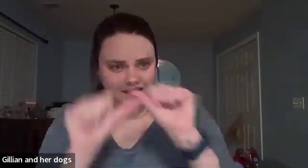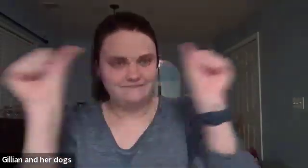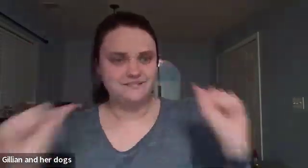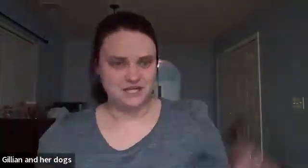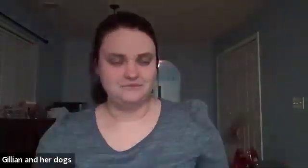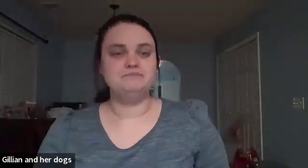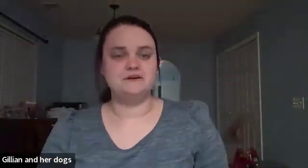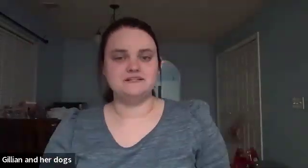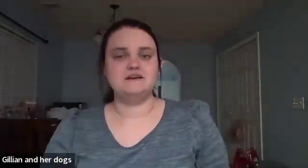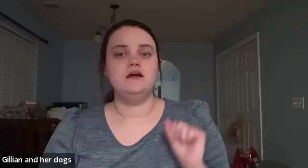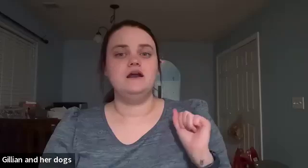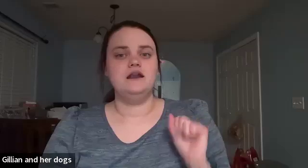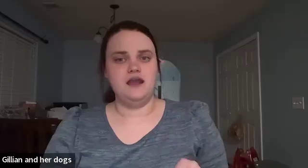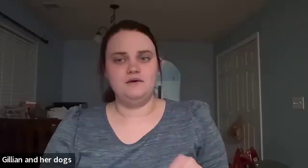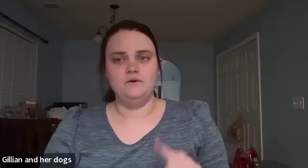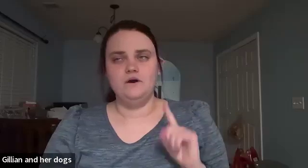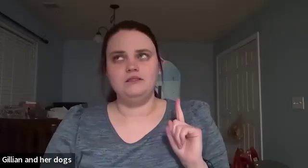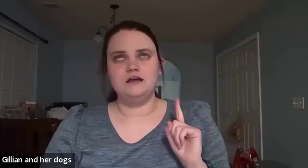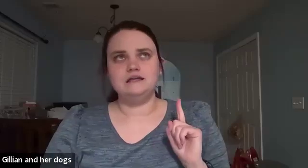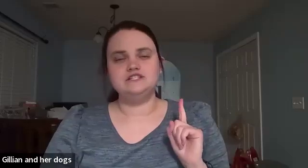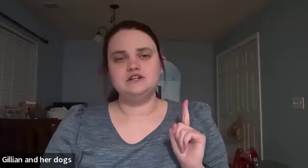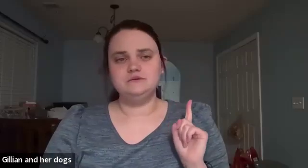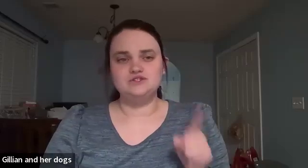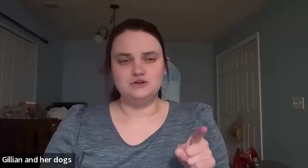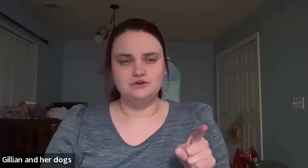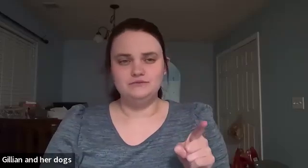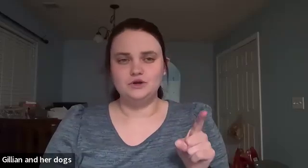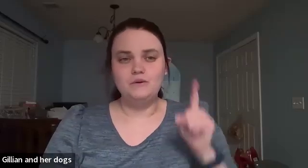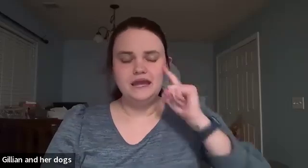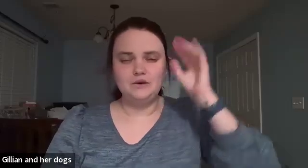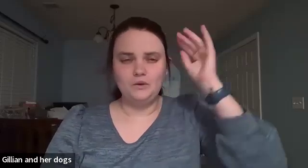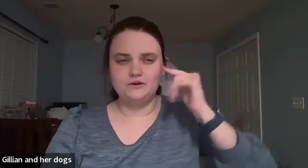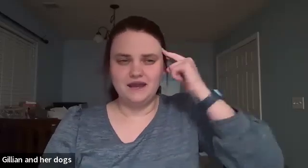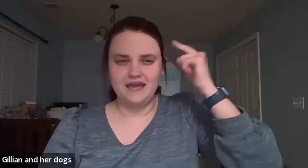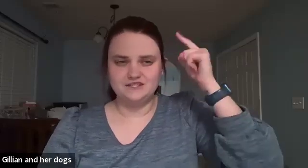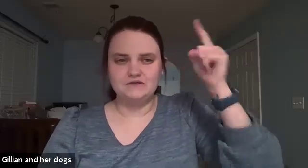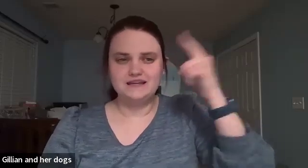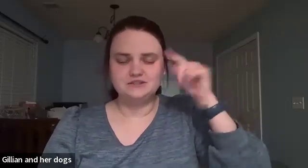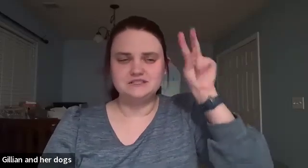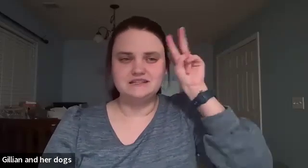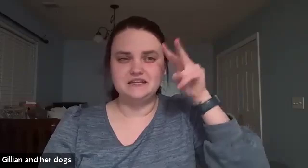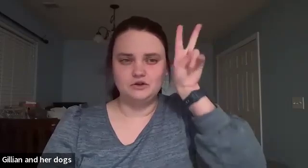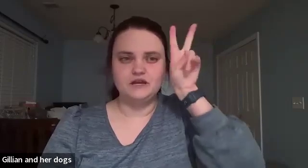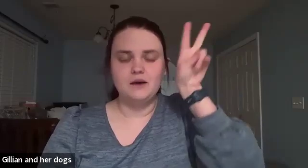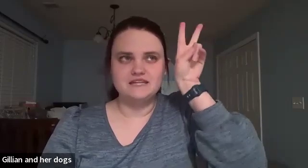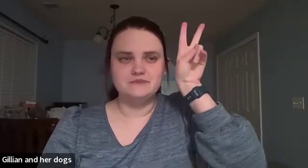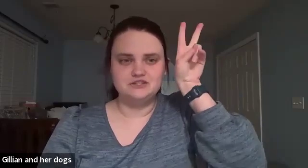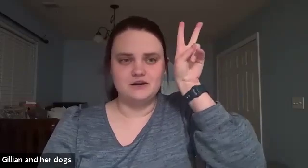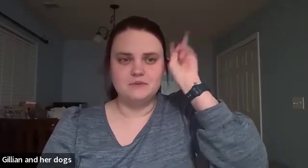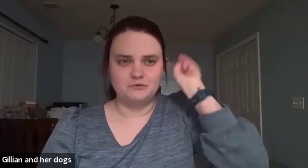Yeah, shape, perfect. Now, let's start with circle. We're going at an order in my head. So if I start sitting here looking up, that's me trying to remember